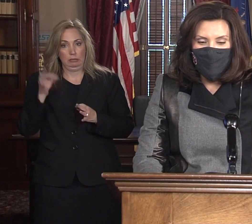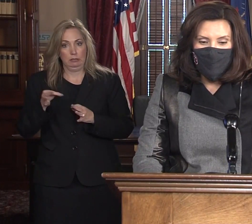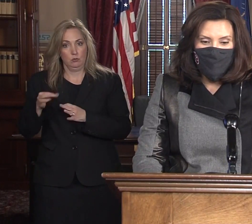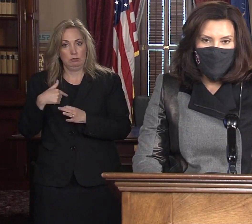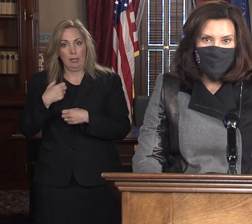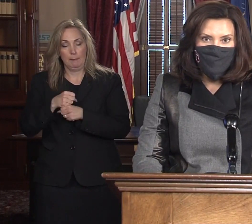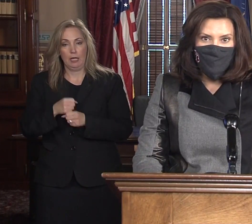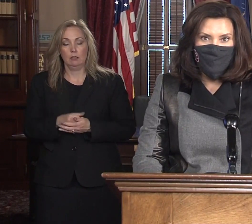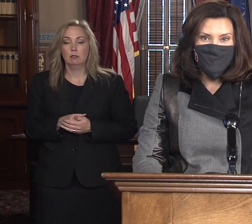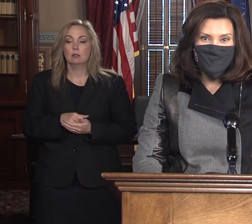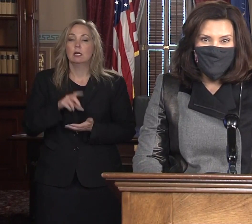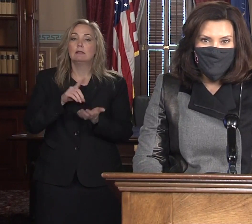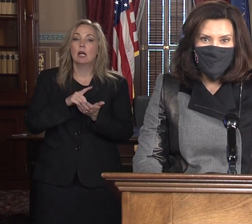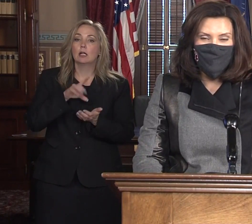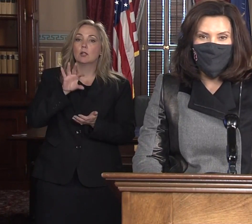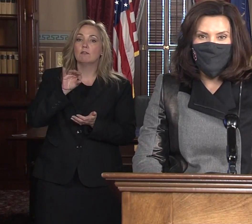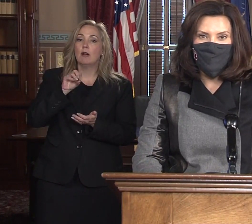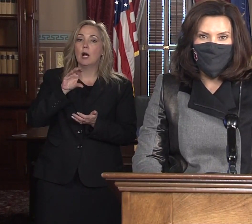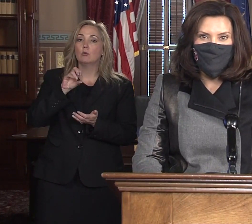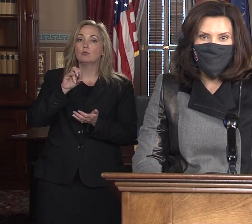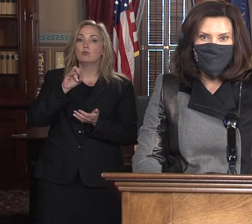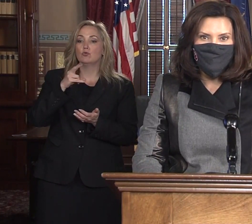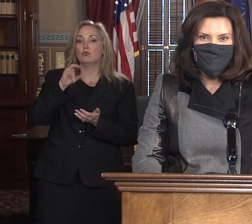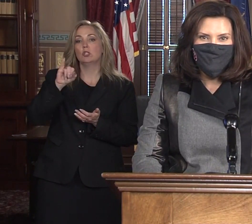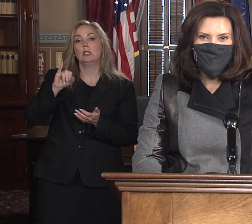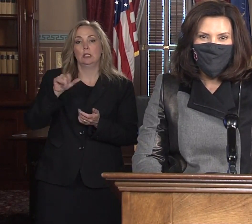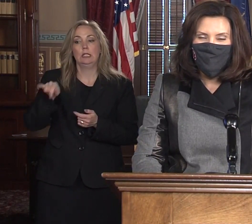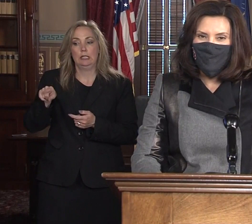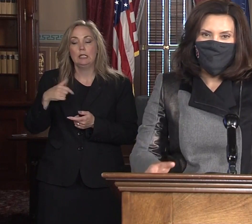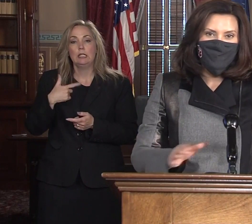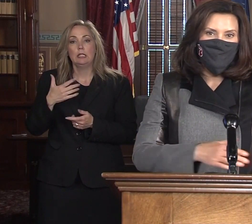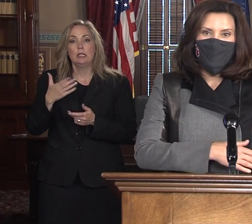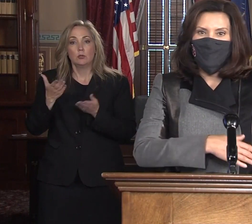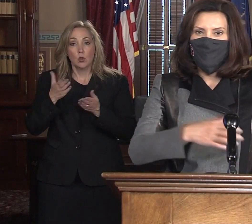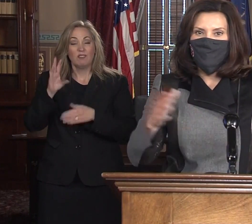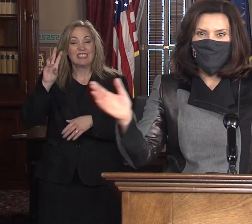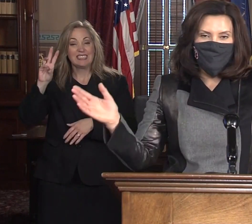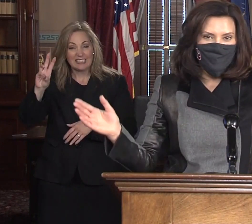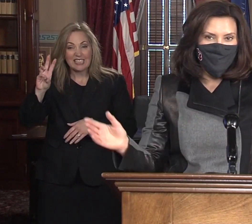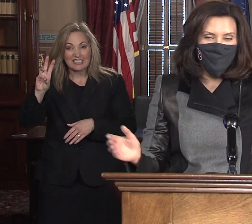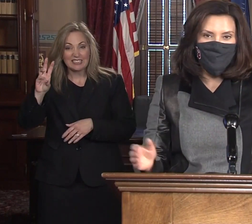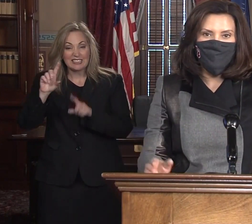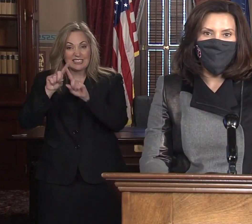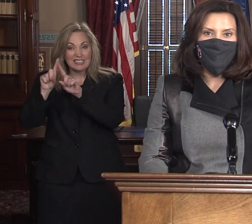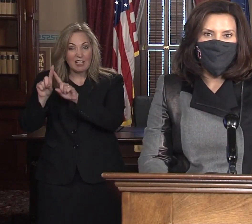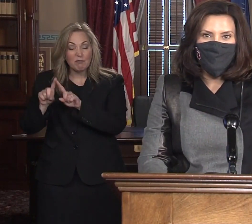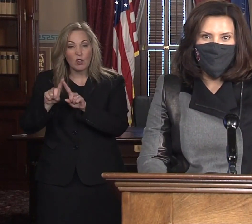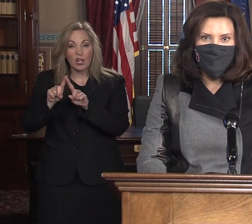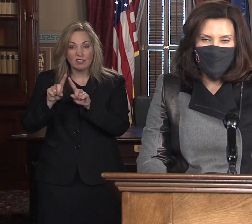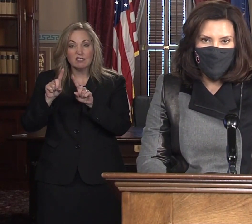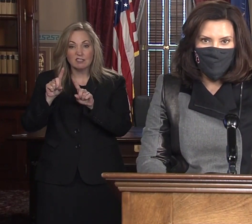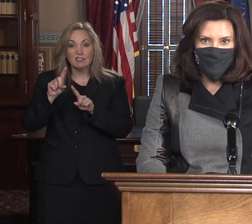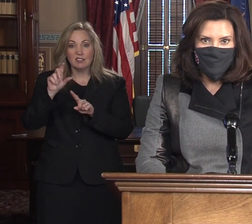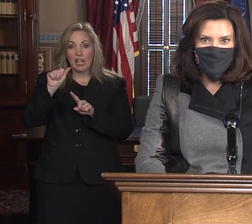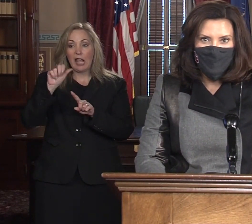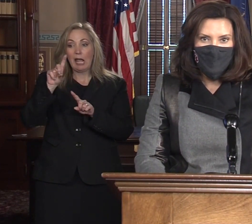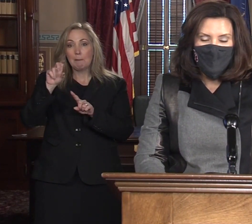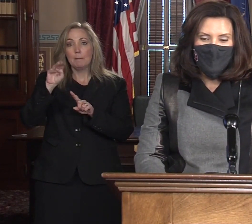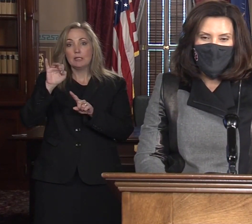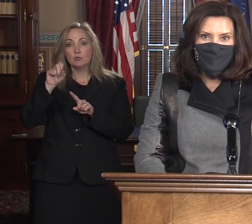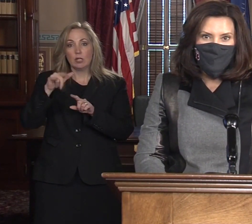Fauci, having served 6 administrations, spanning all sorts of different political